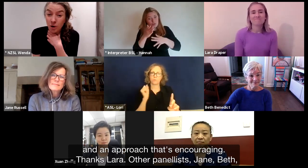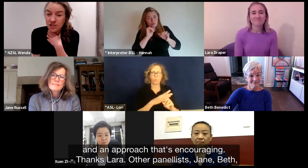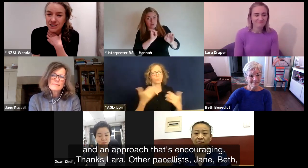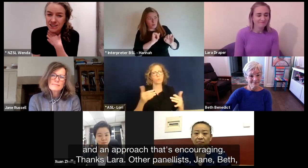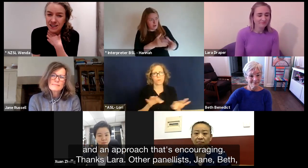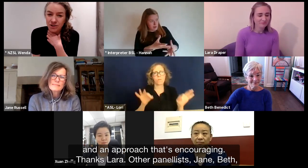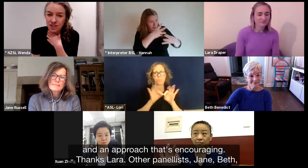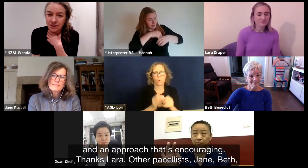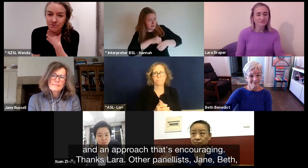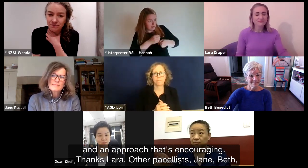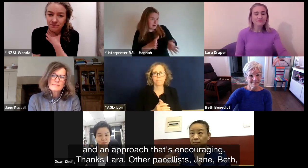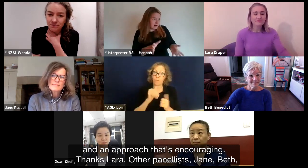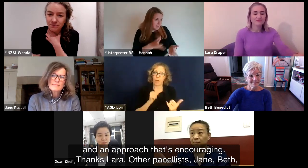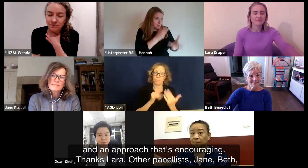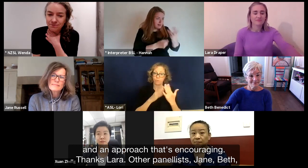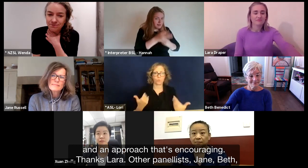approach that's encouraging.